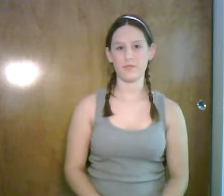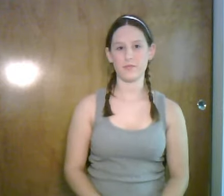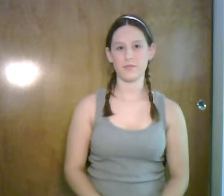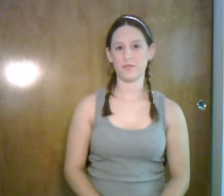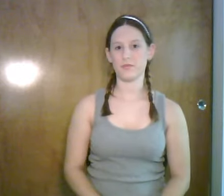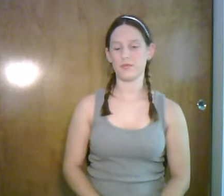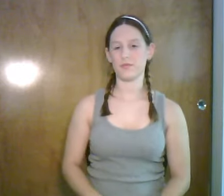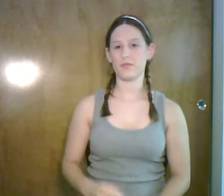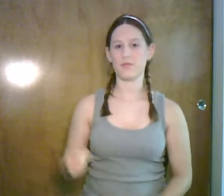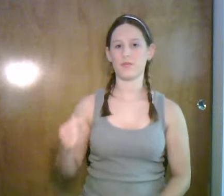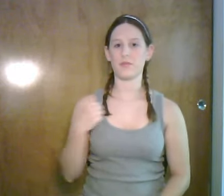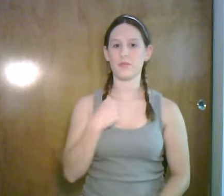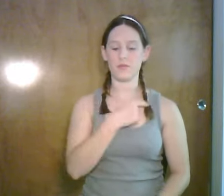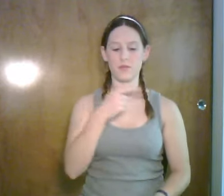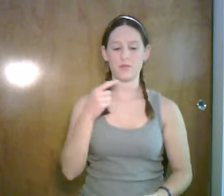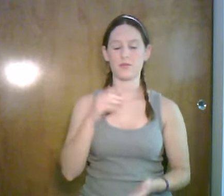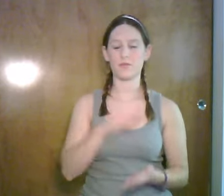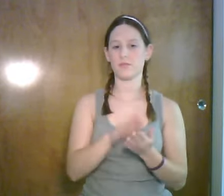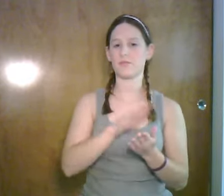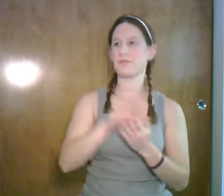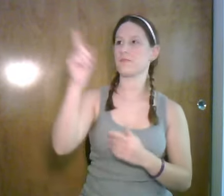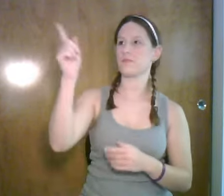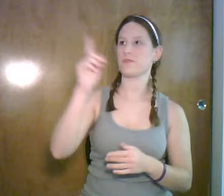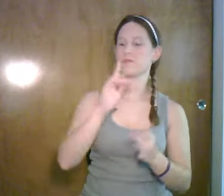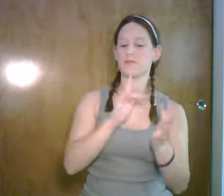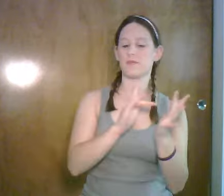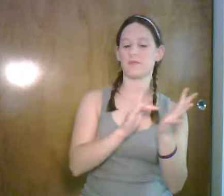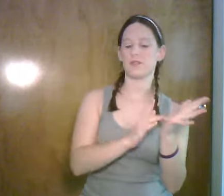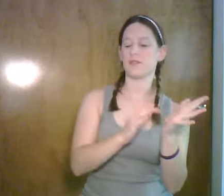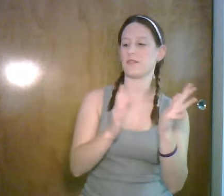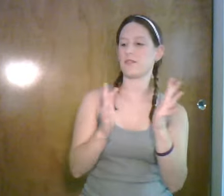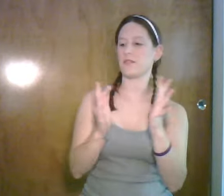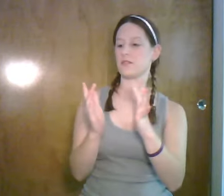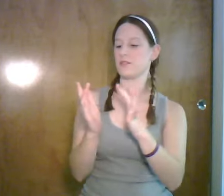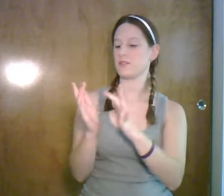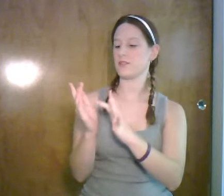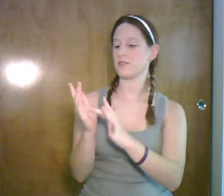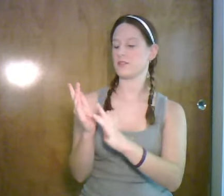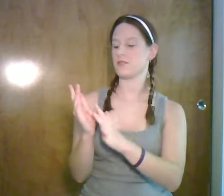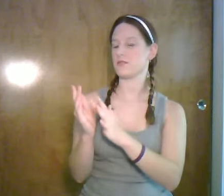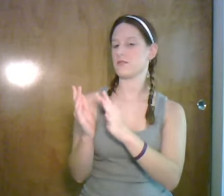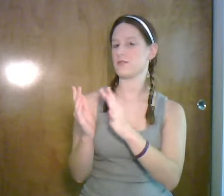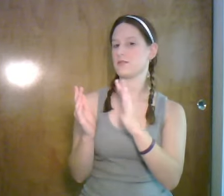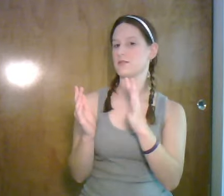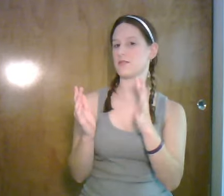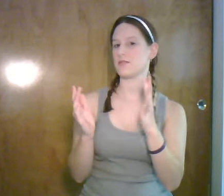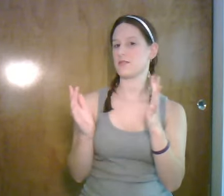we praise you, Jesus Jesus